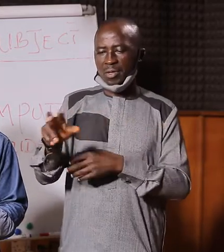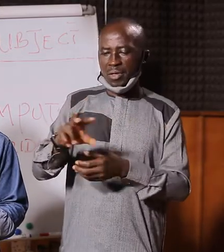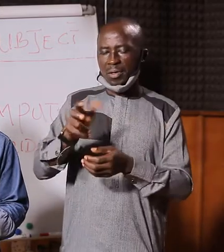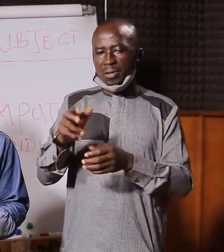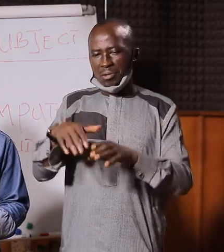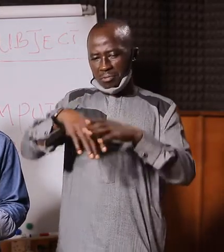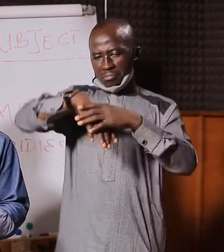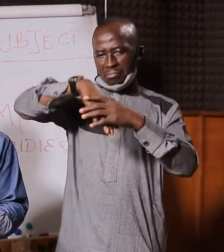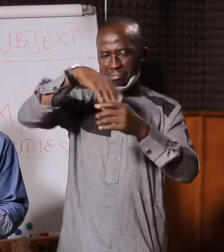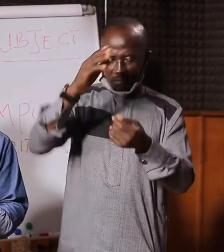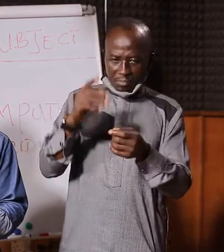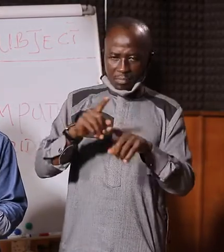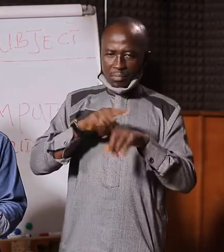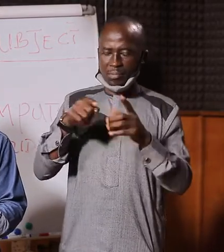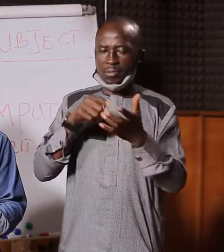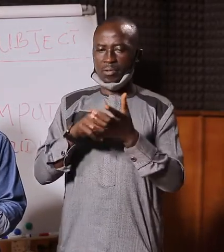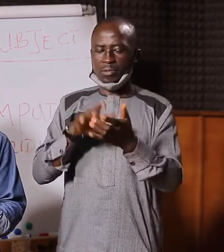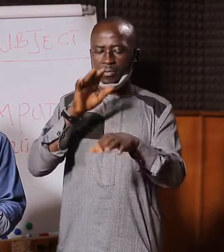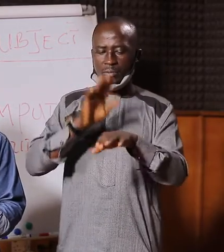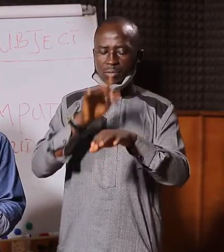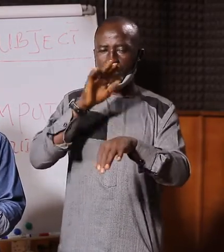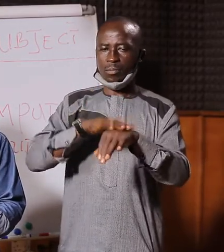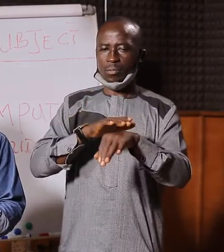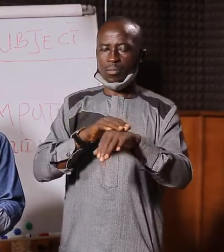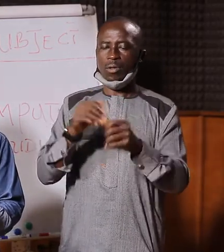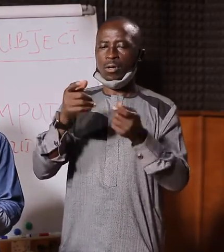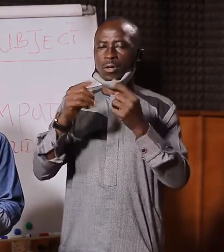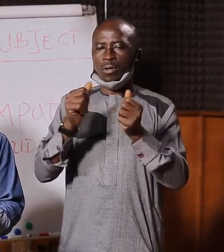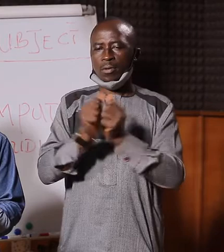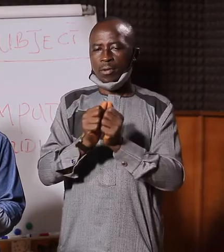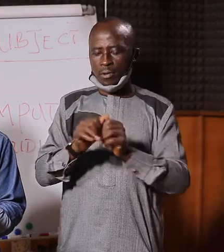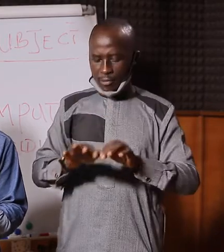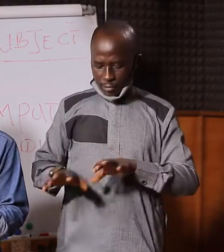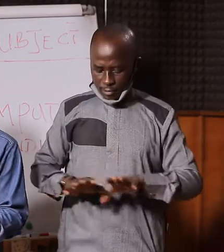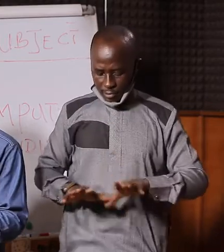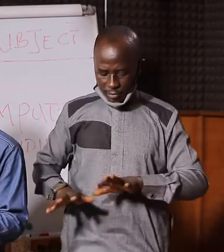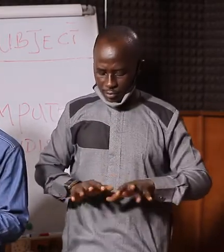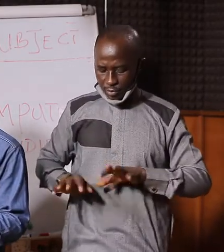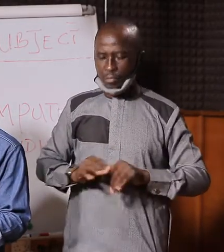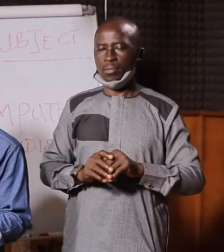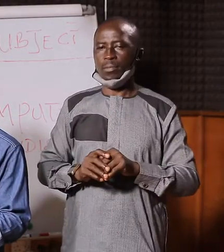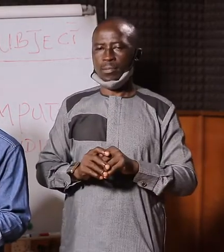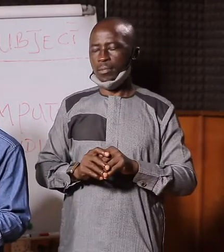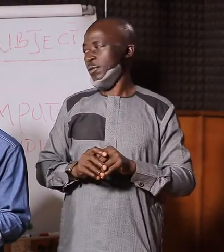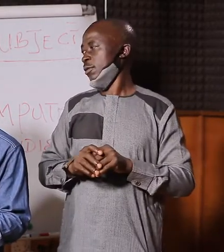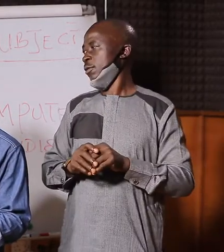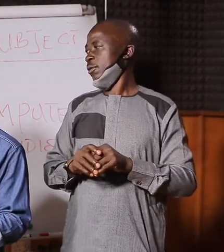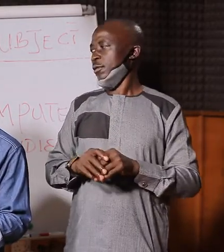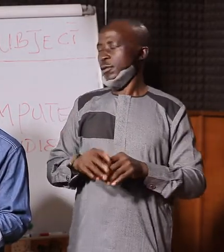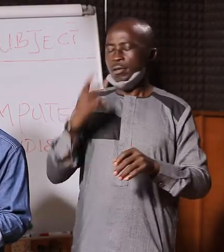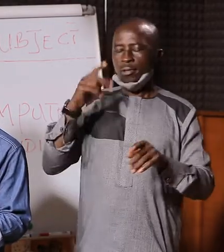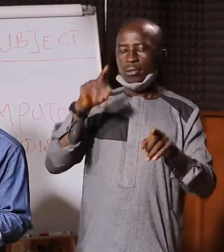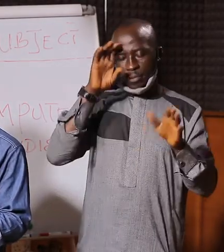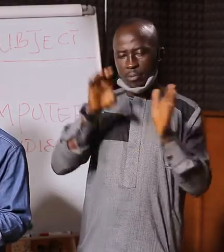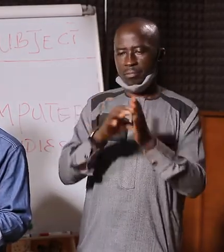externally, but the touchpad comes with a laptop. You see it attached to the laptop. We have the